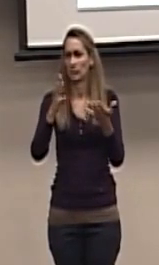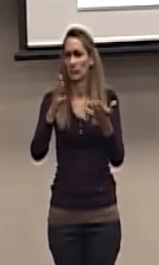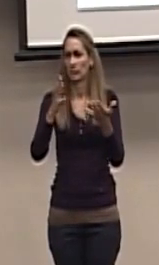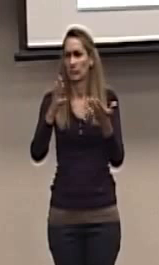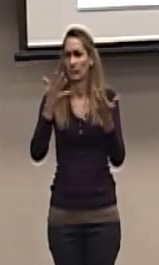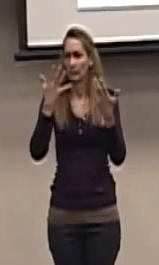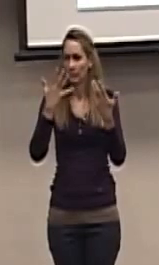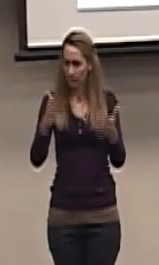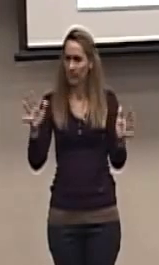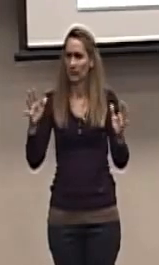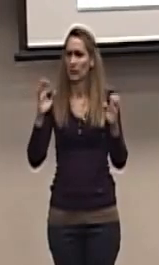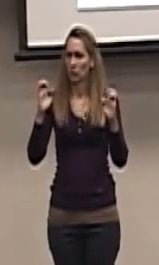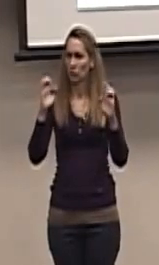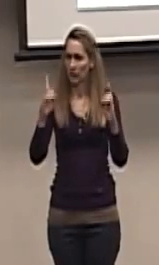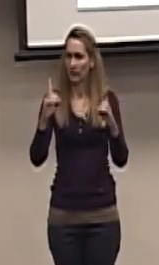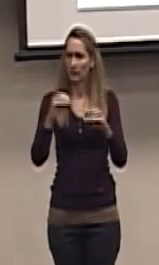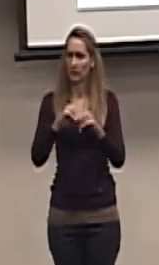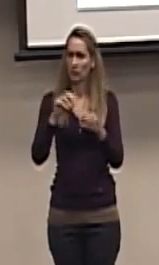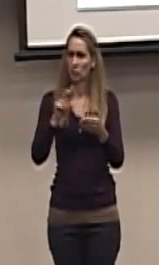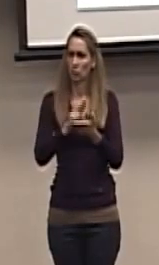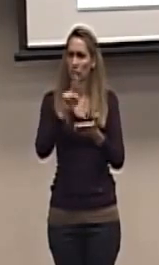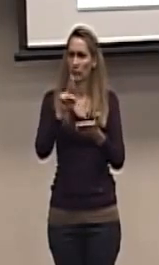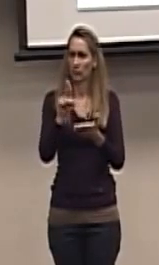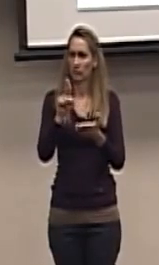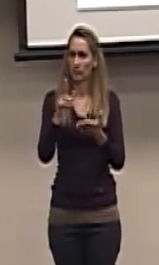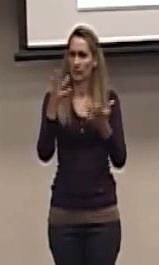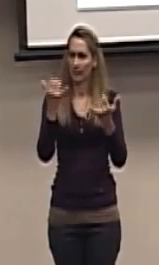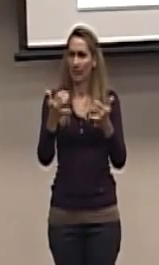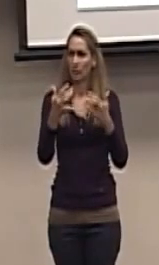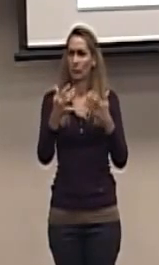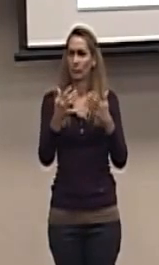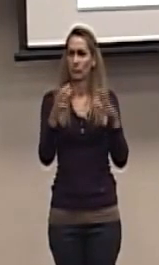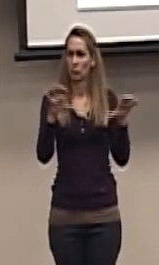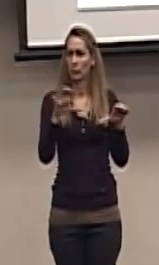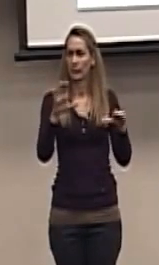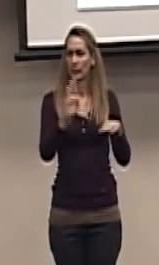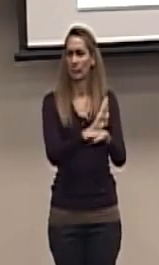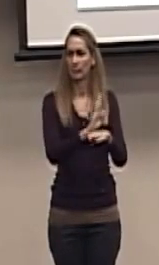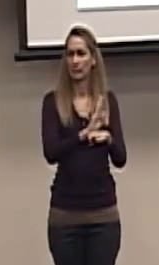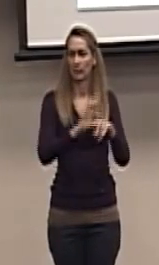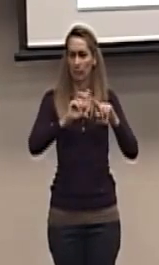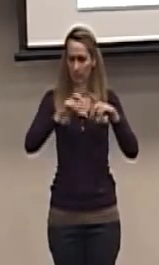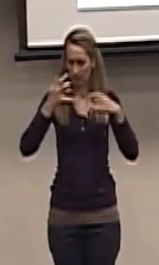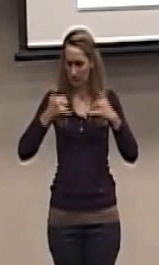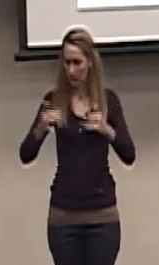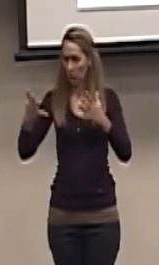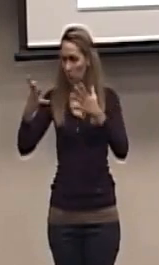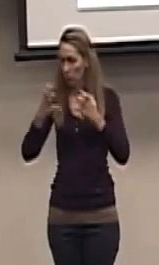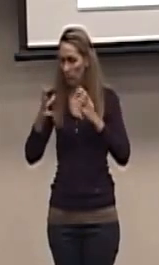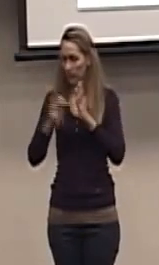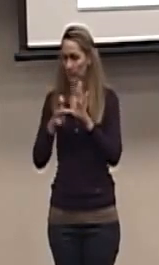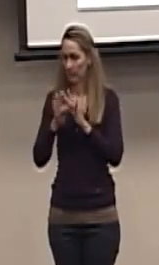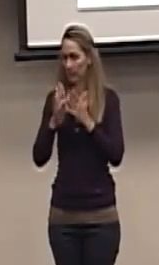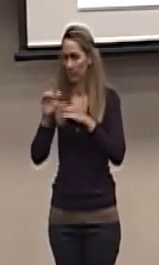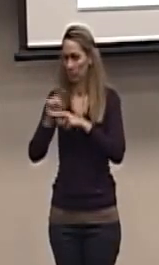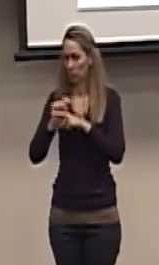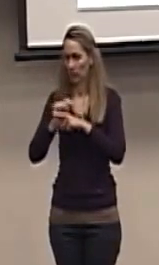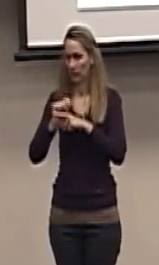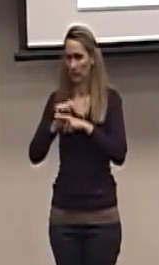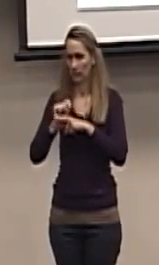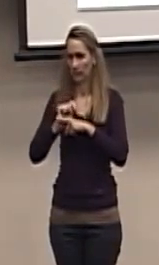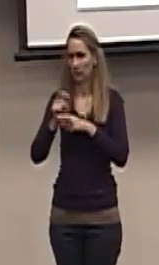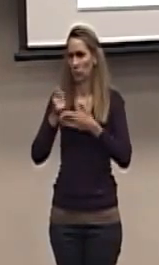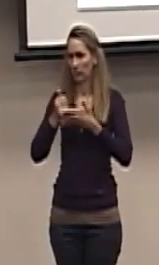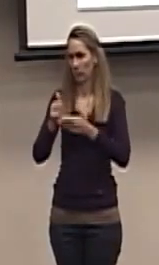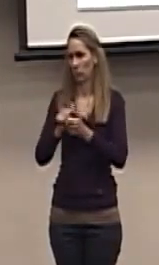university, and they are doing their businesses. But they still want to receive some Bible training to be able to help in their local